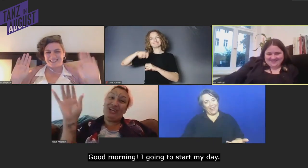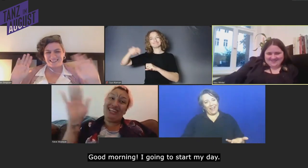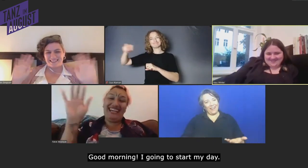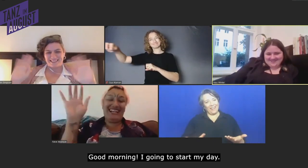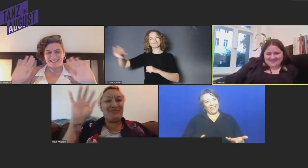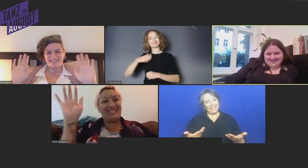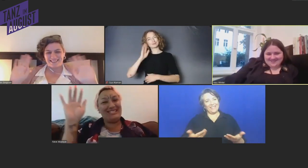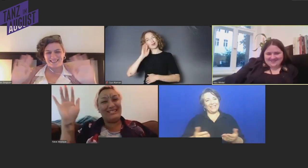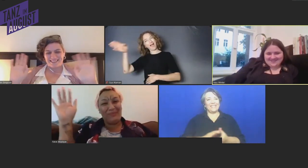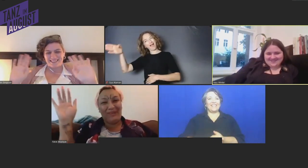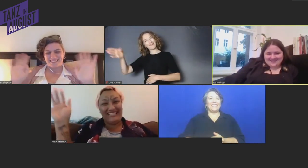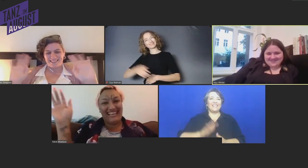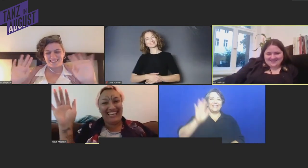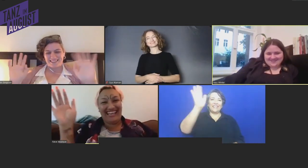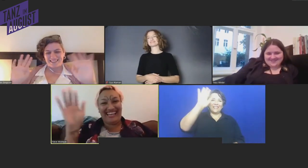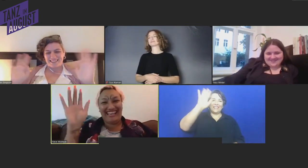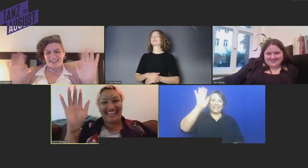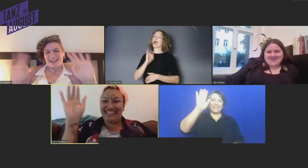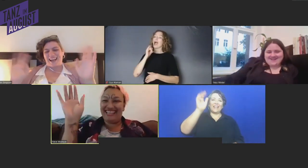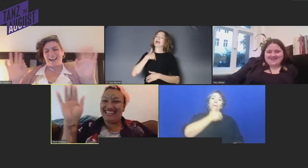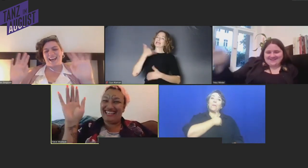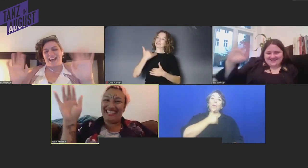morning. I'm going to start my day.